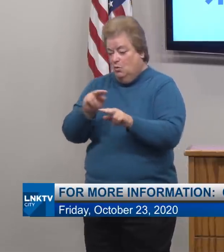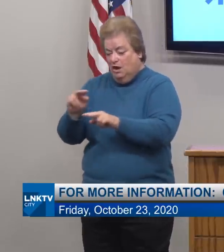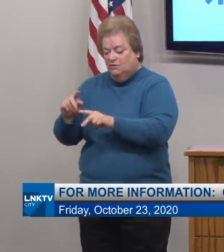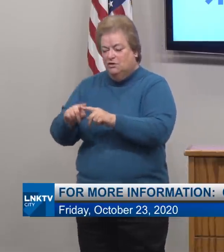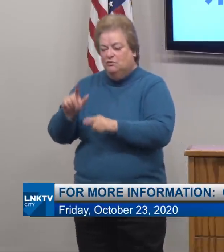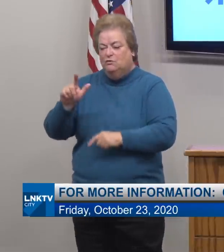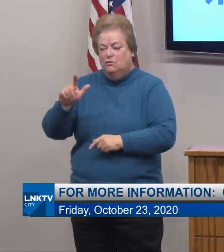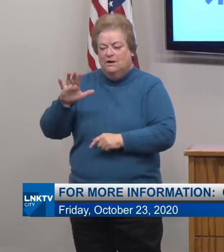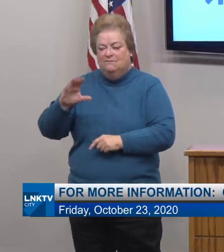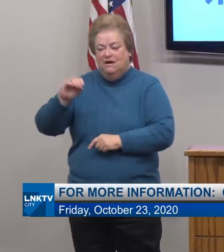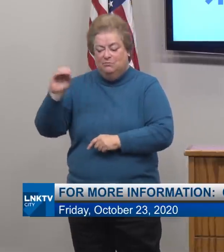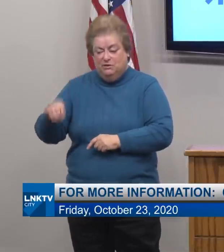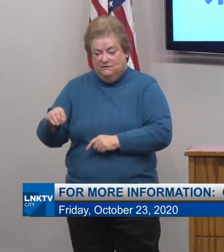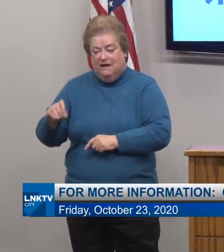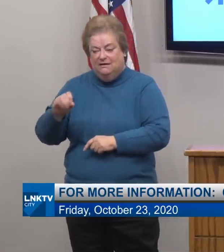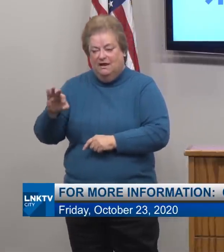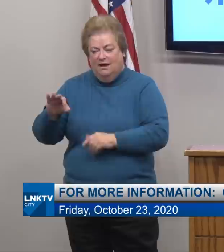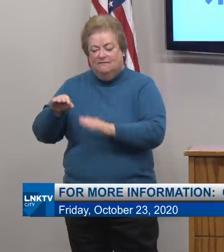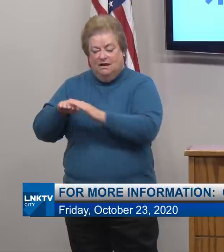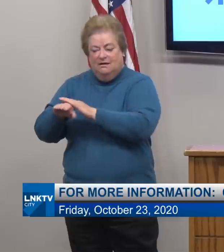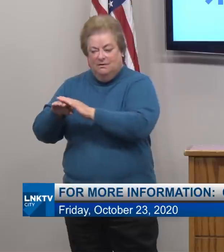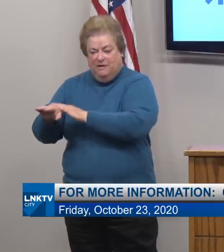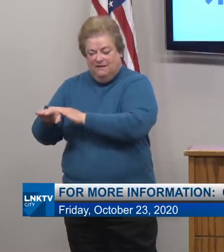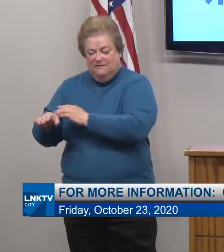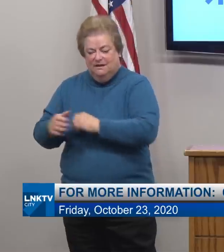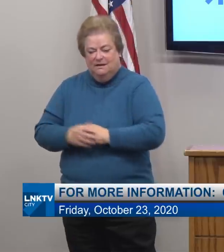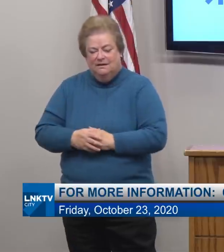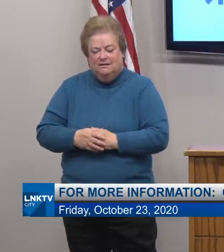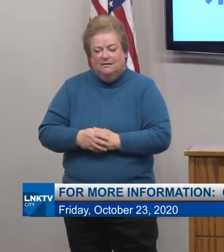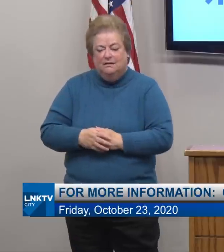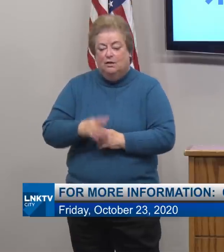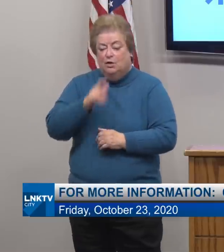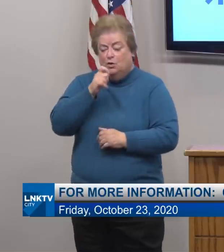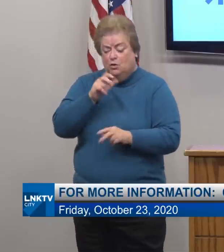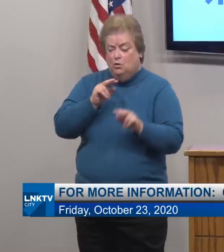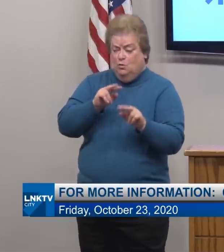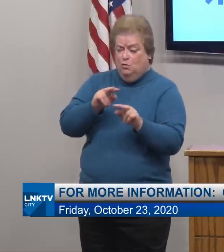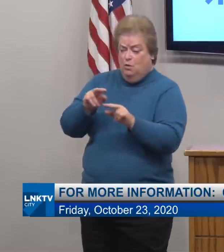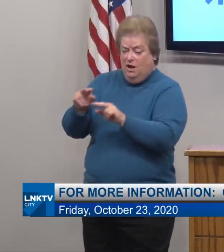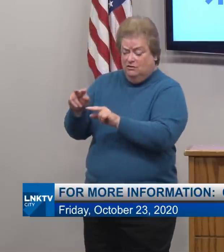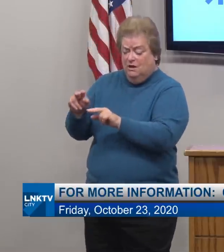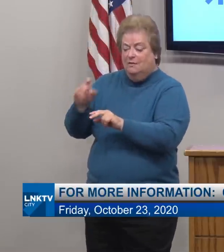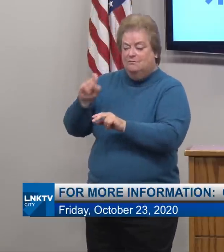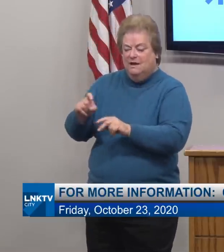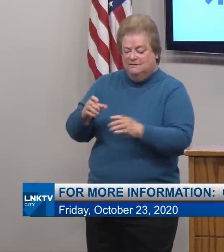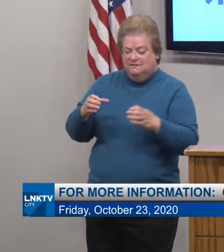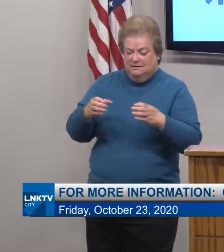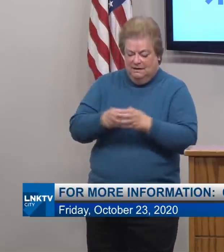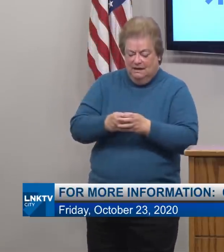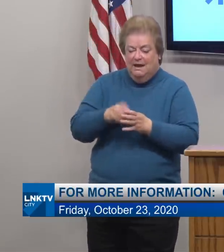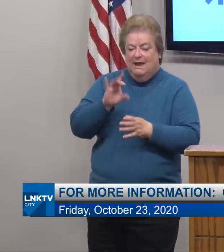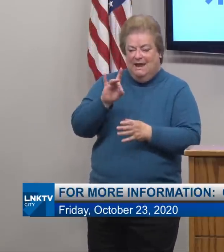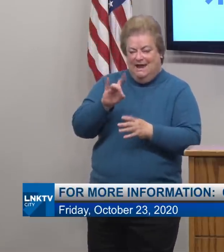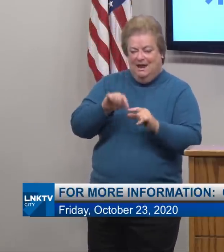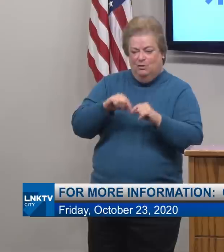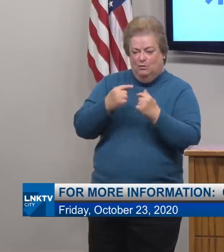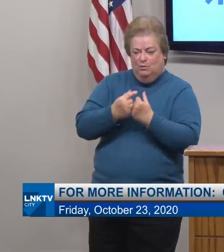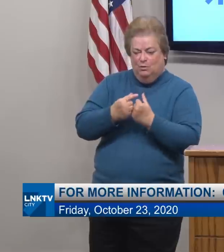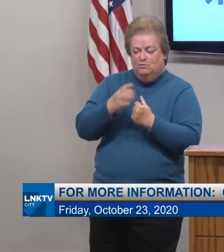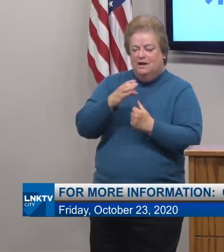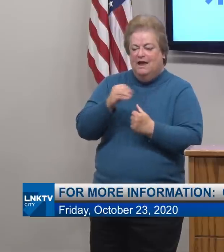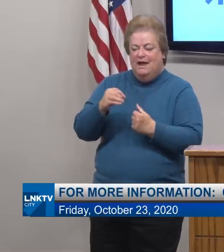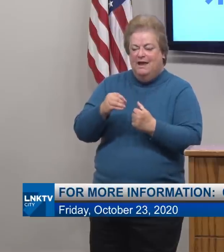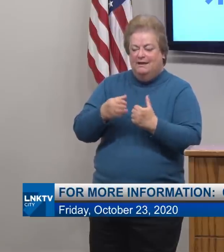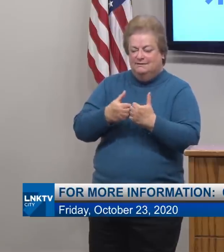percent of capacity spectators also must be in groups of no larger than eight and be six